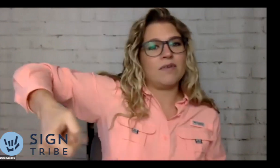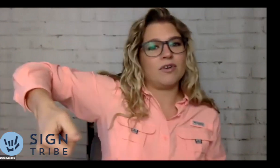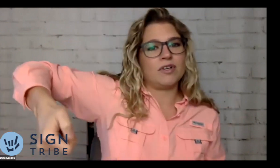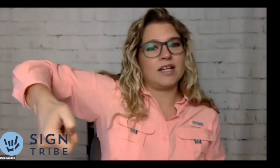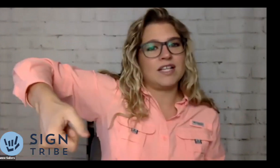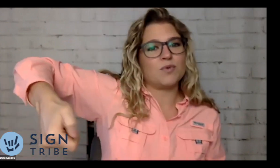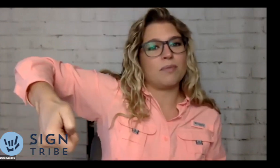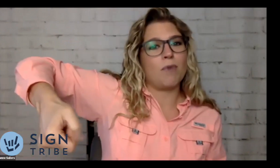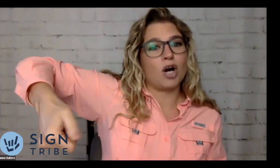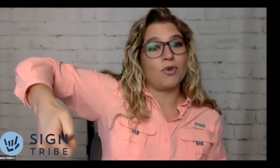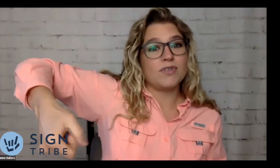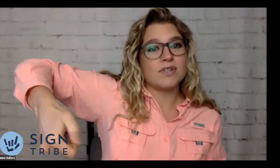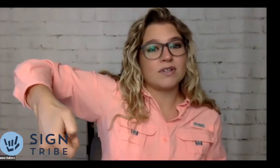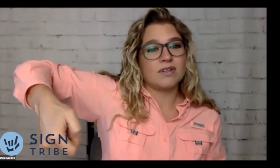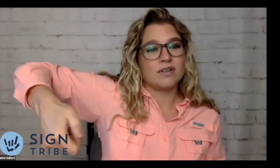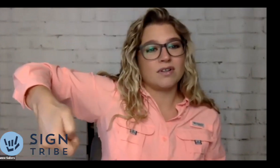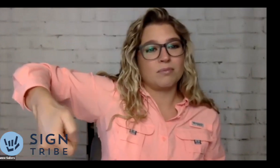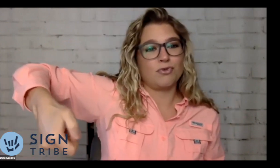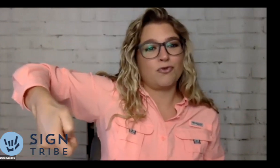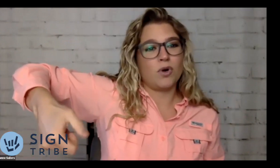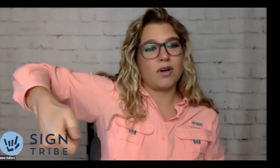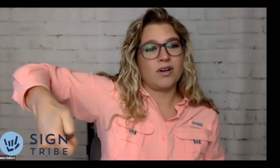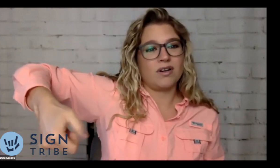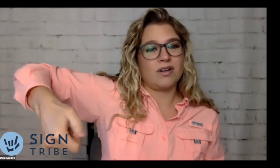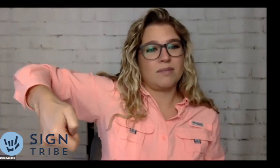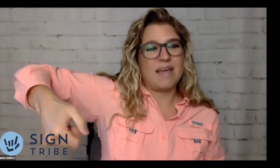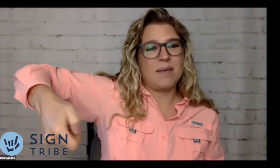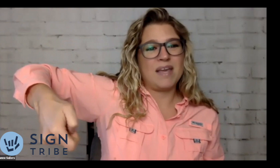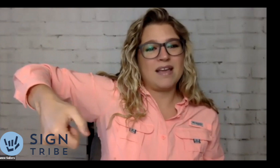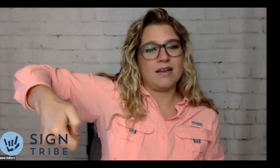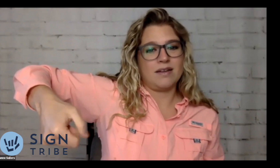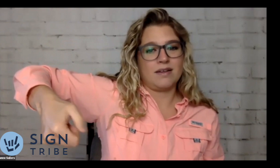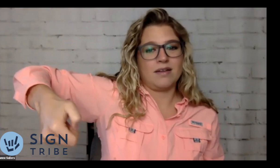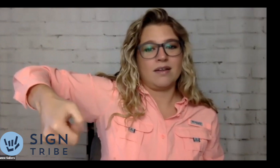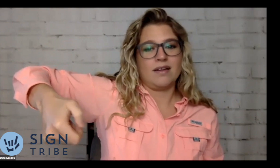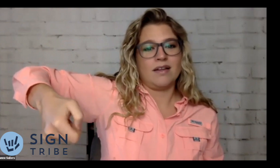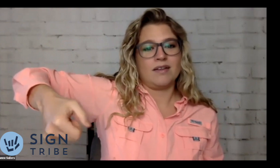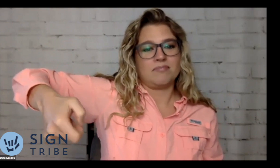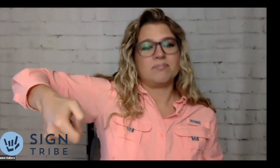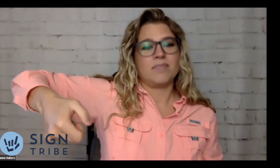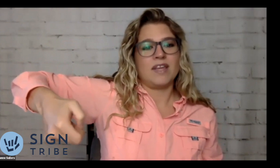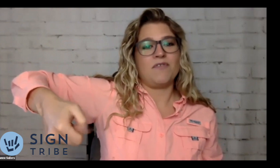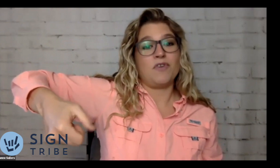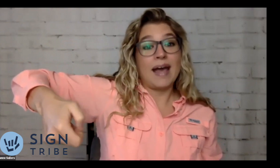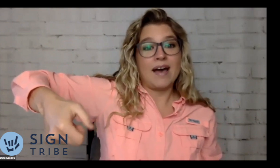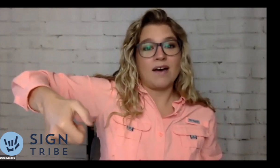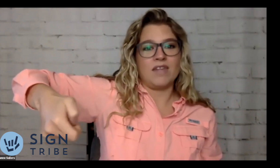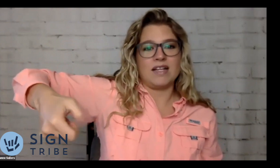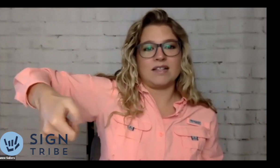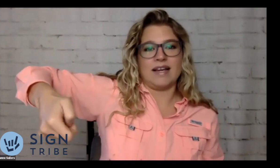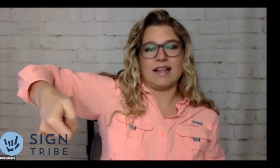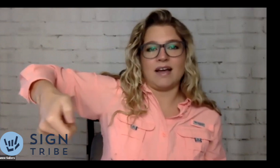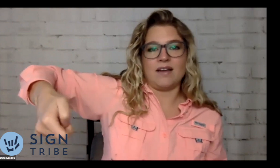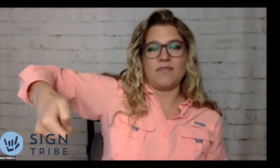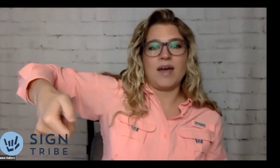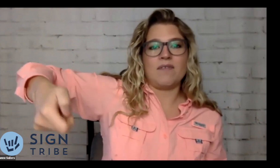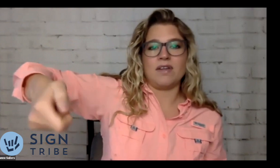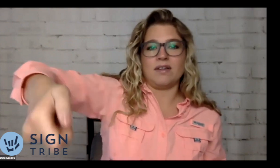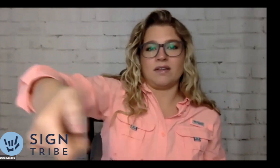done this with marbles before? Maybe. If you have, then it's like that. If you haven't, then you